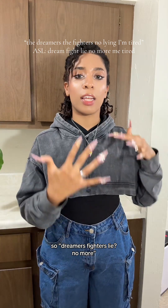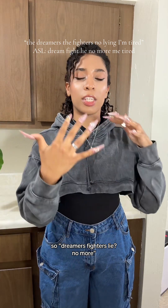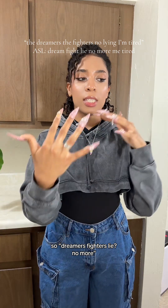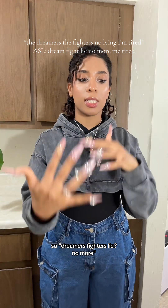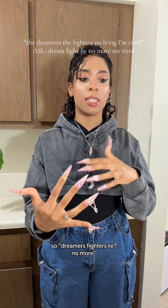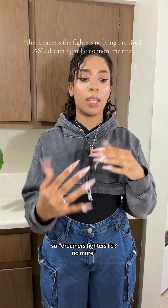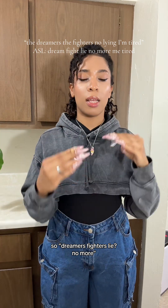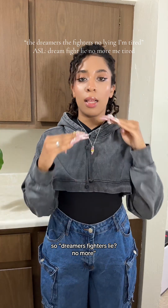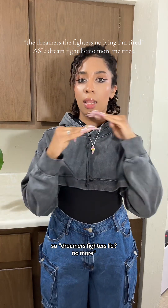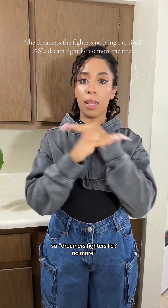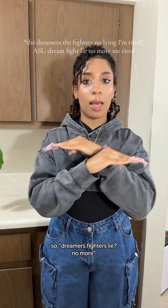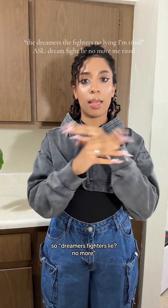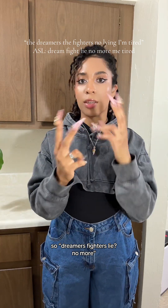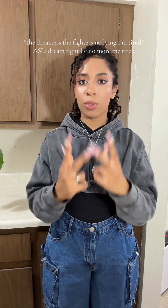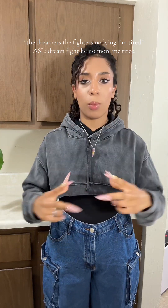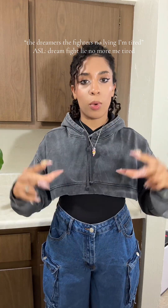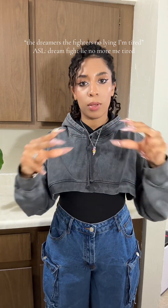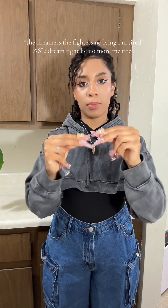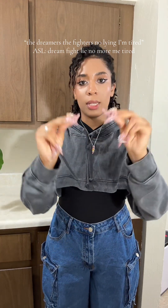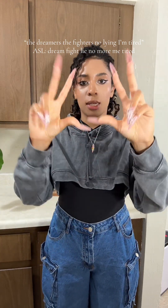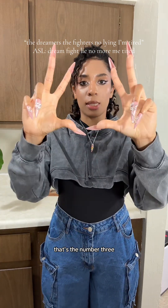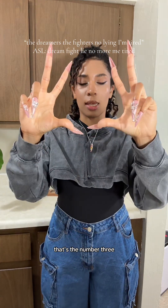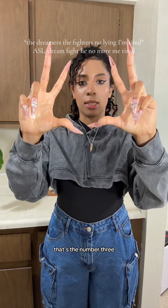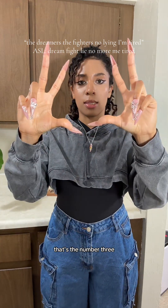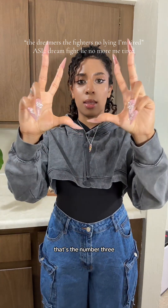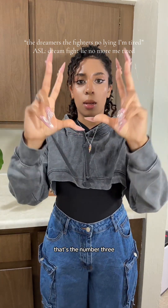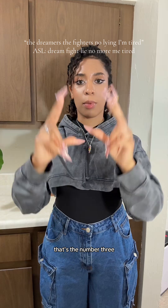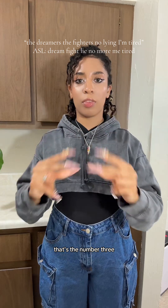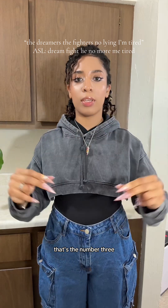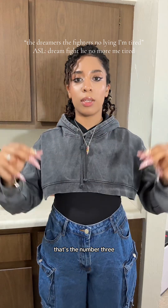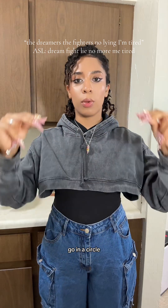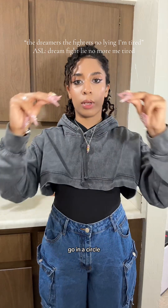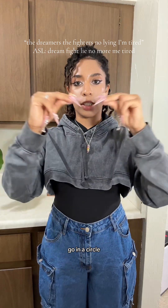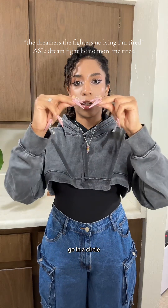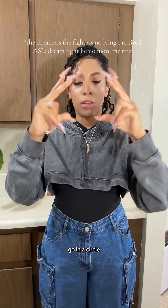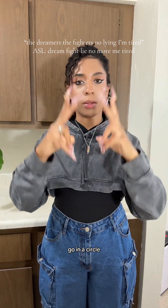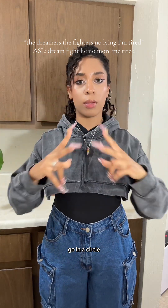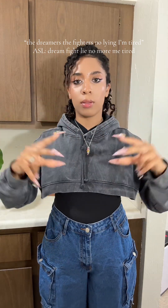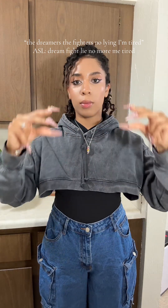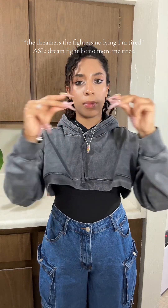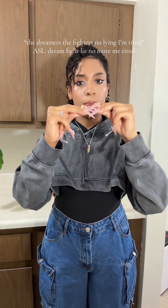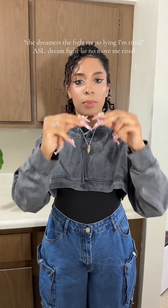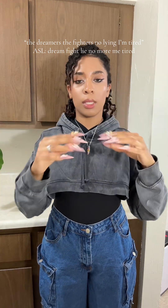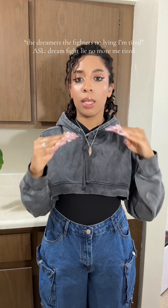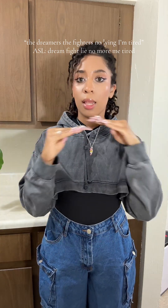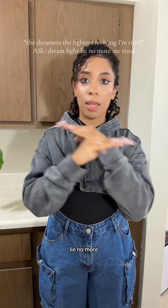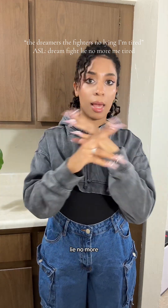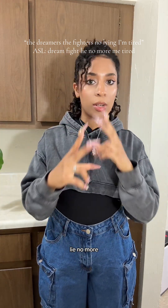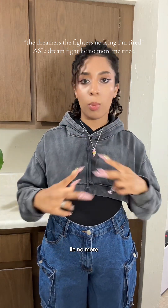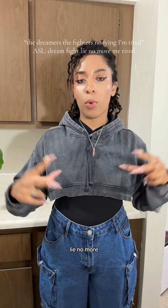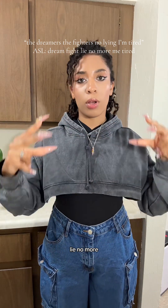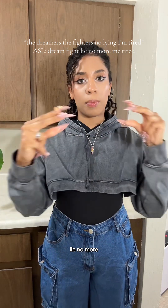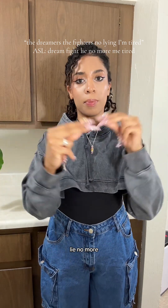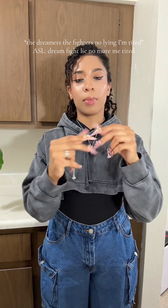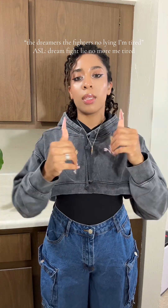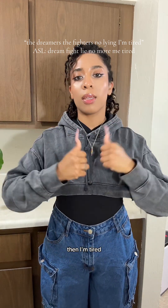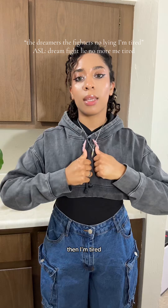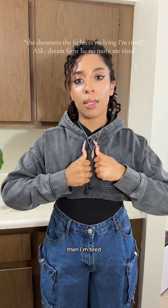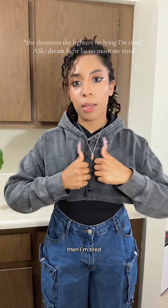fighters, large number. Again, that's the number 3, go in the circle. Line number. Then I'm